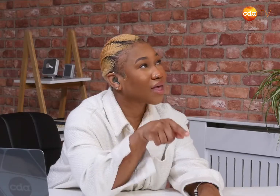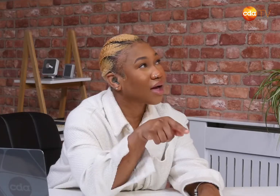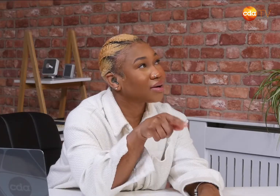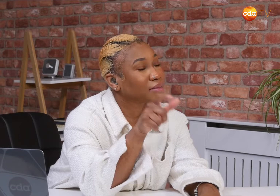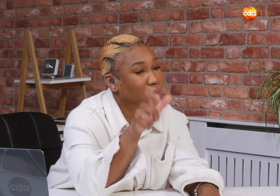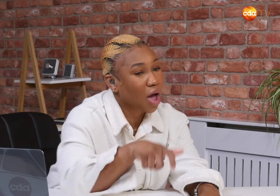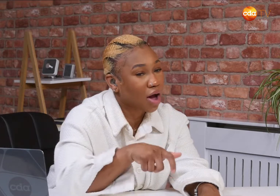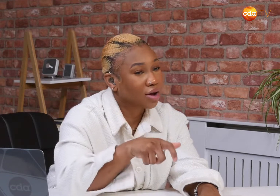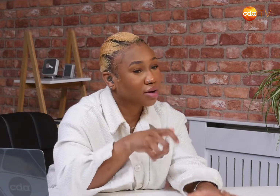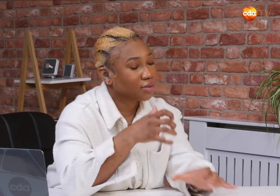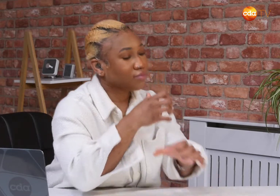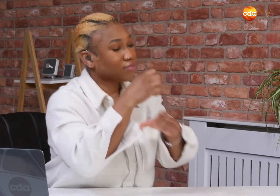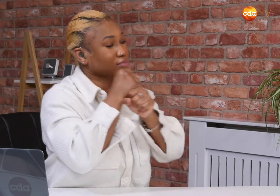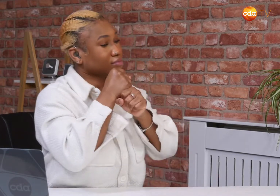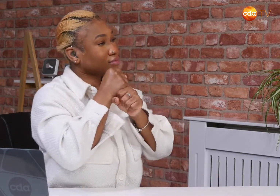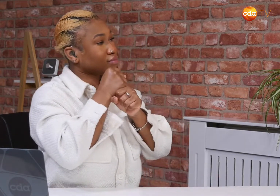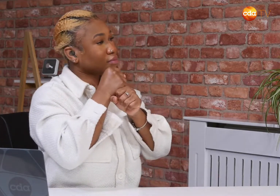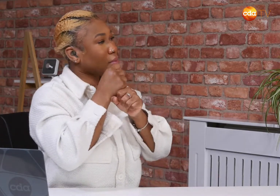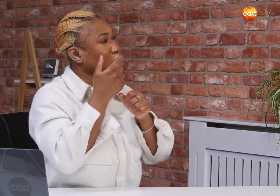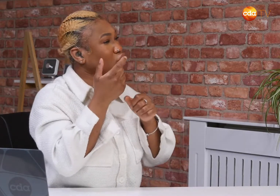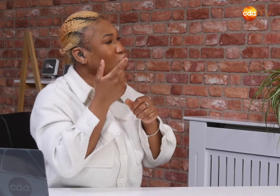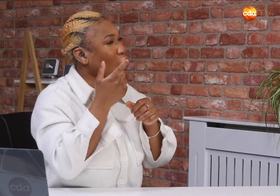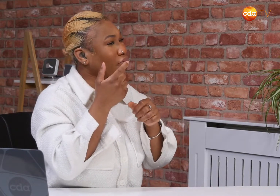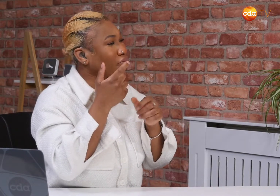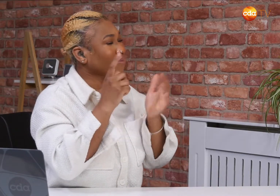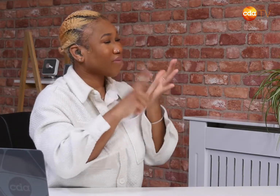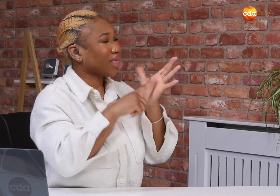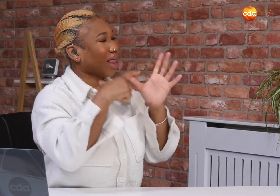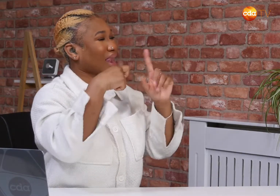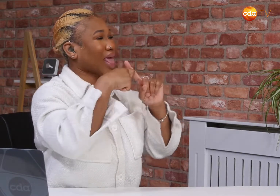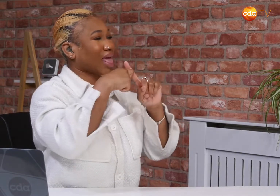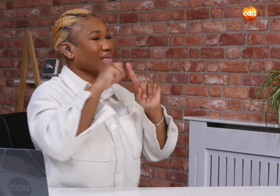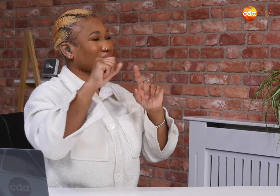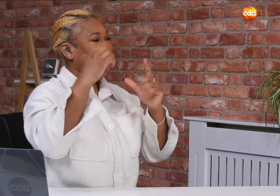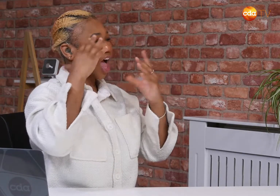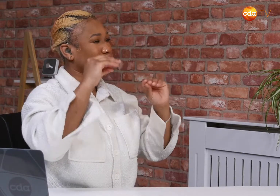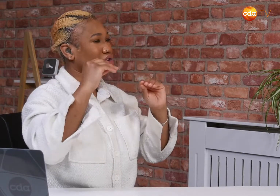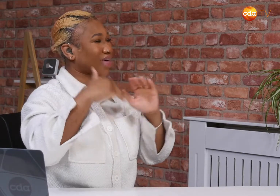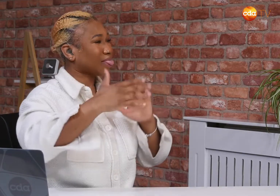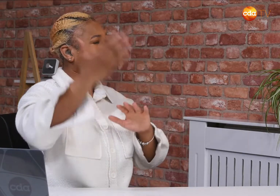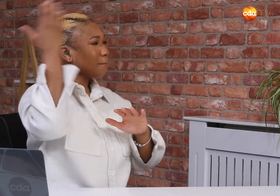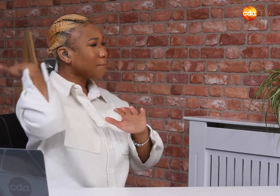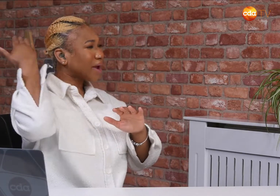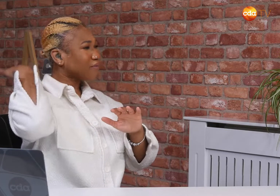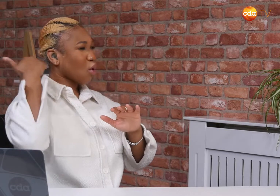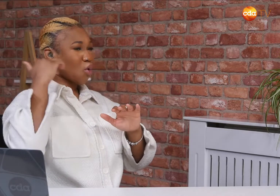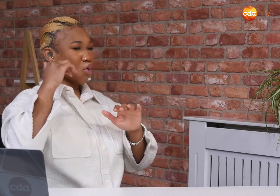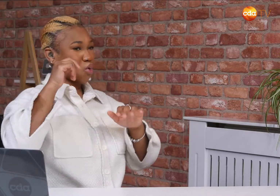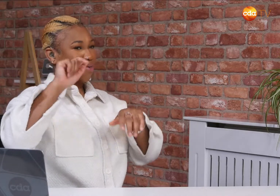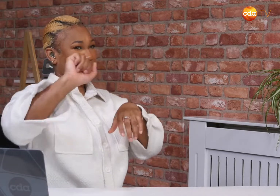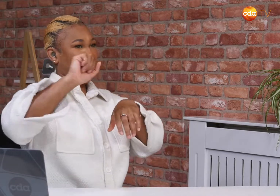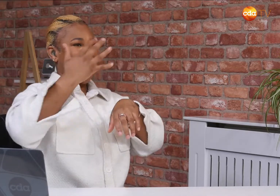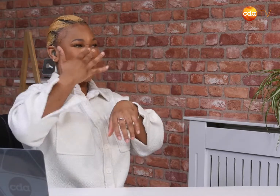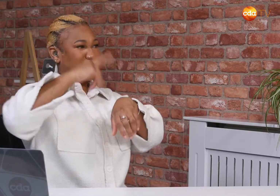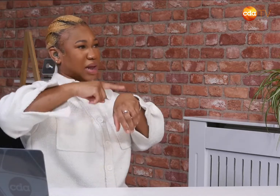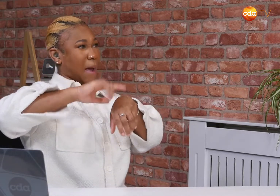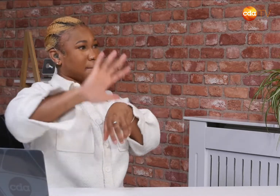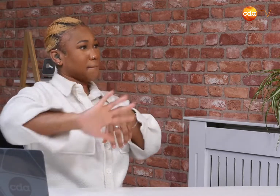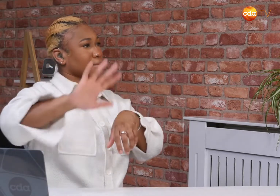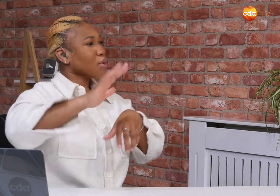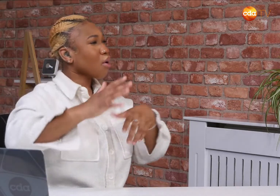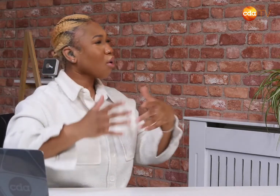Wow. I mean, why do you feel that person had to hold it in? Do you think it was the lack of